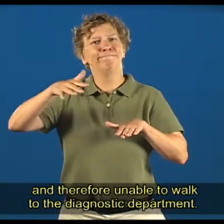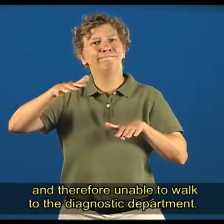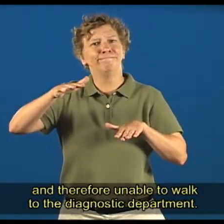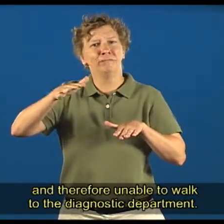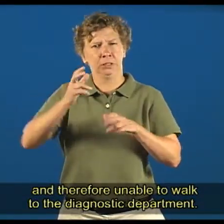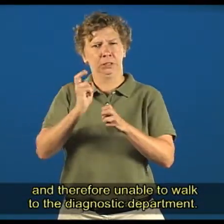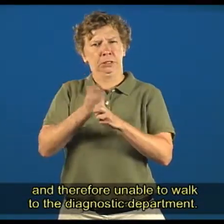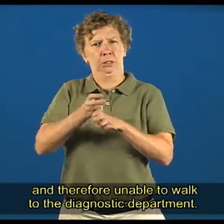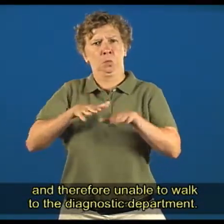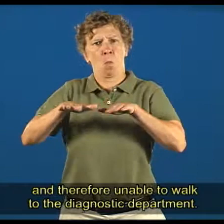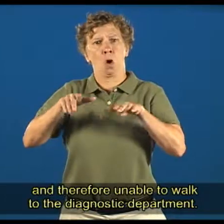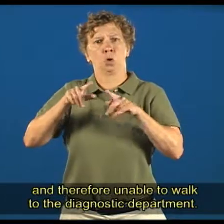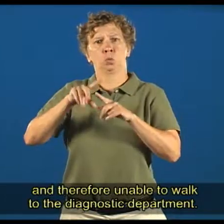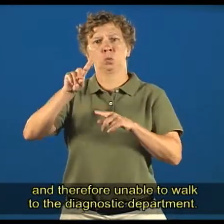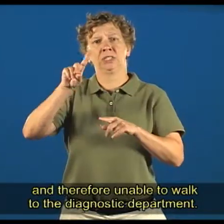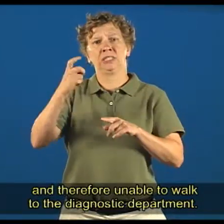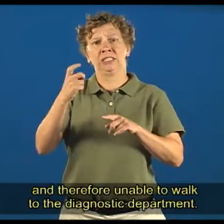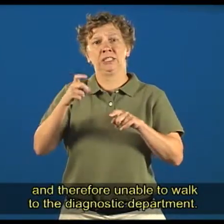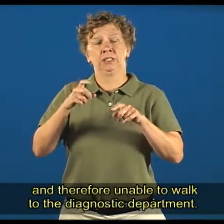the diagnostic department.